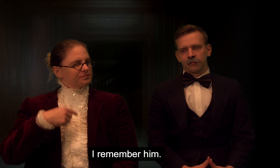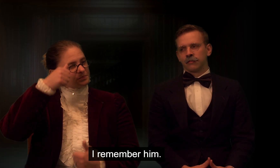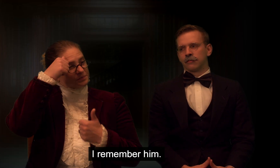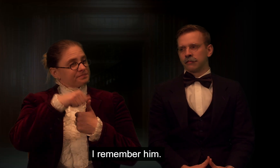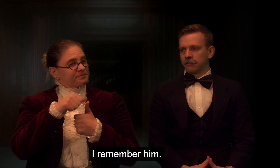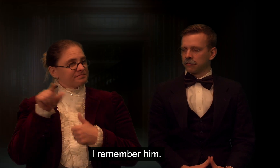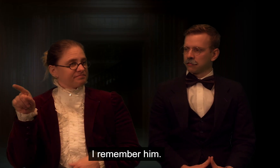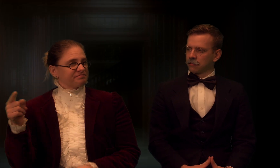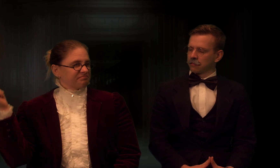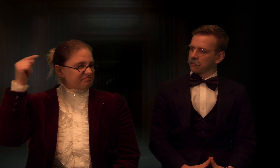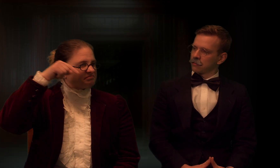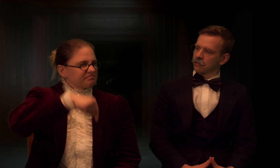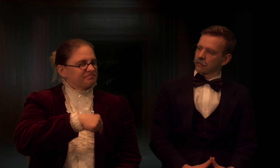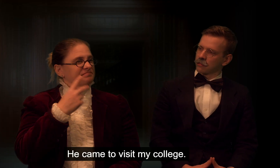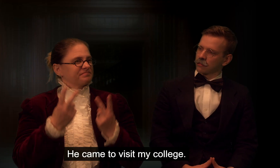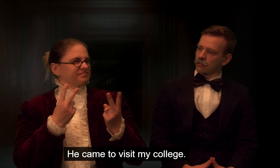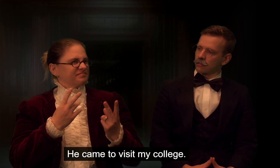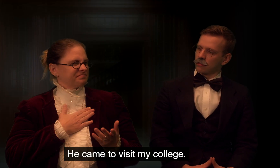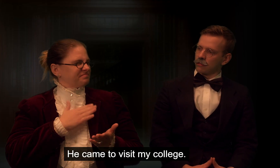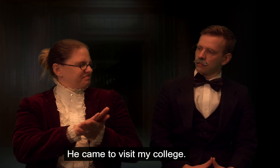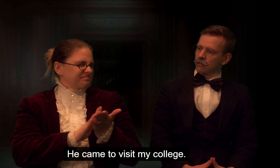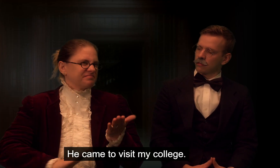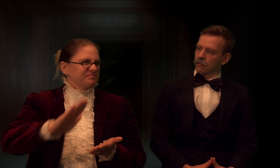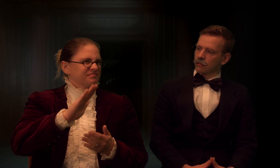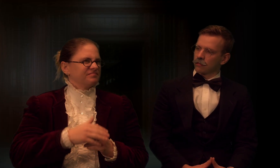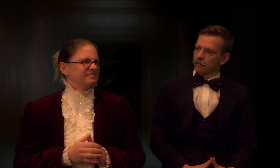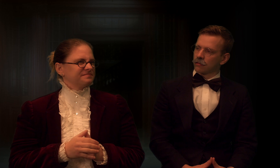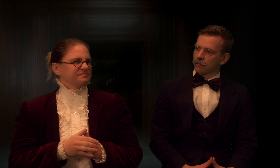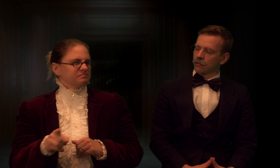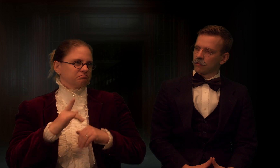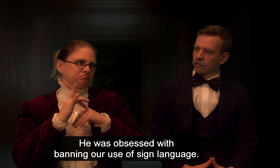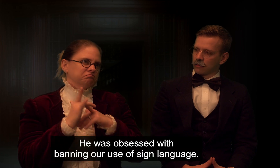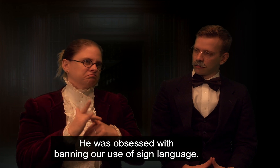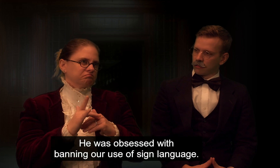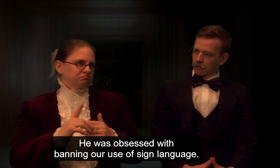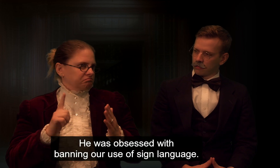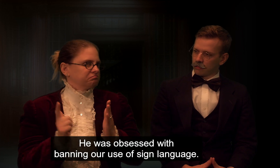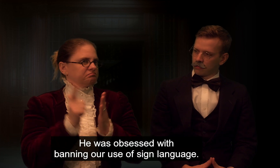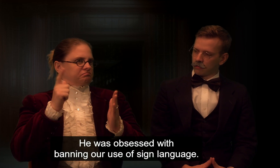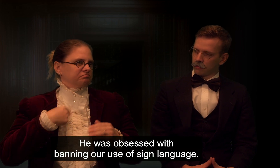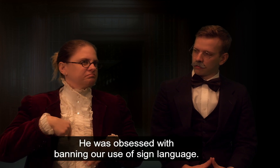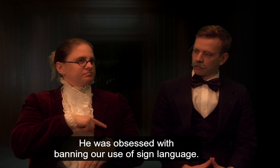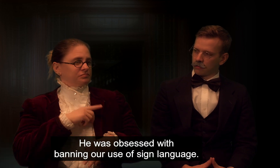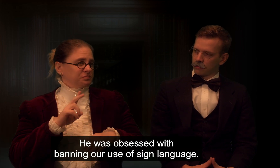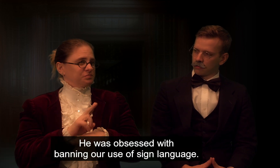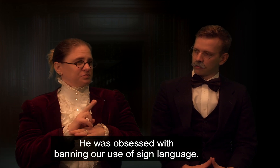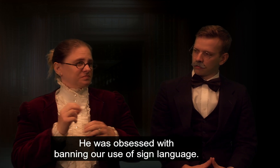I remember him. He came to visit my college. He was obsessed with banning our use of